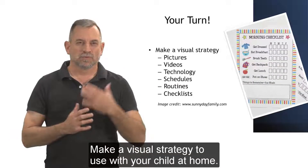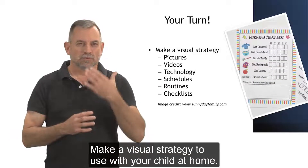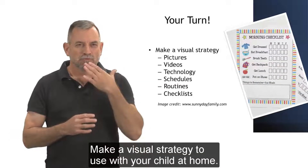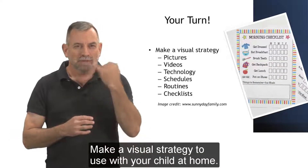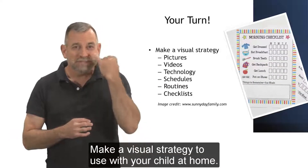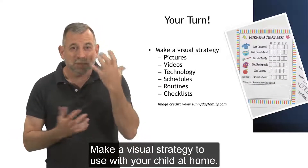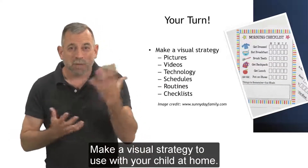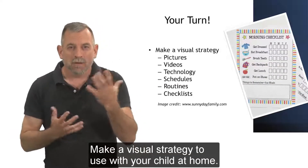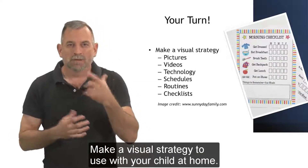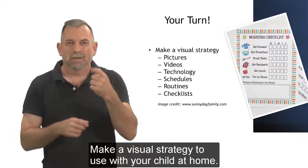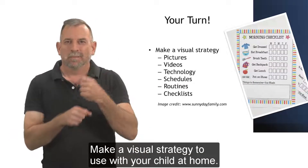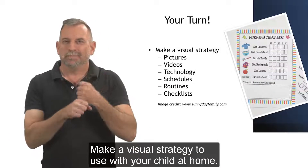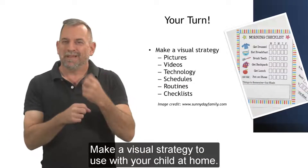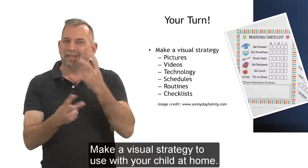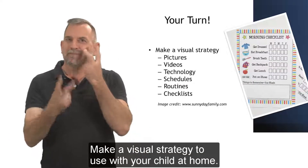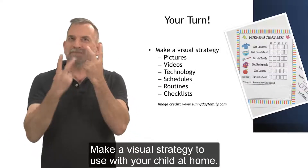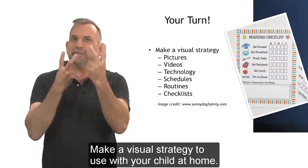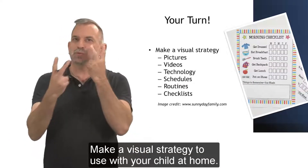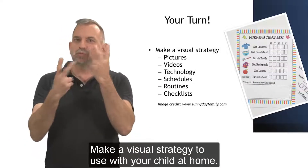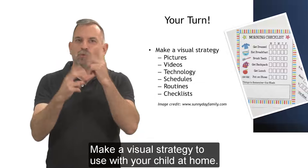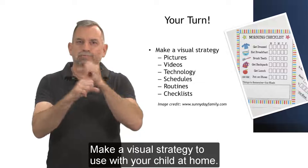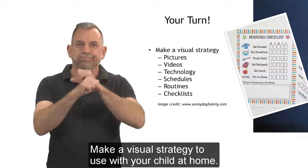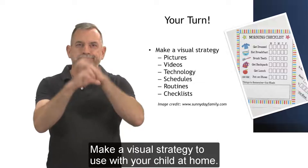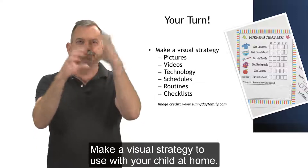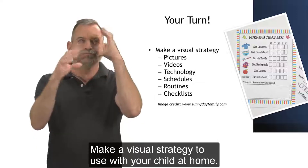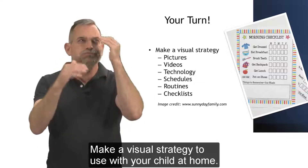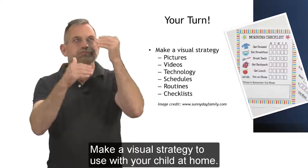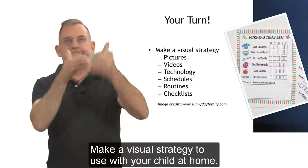Make a visual strategy to use with your child at home.